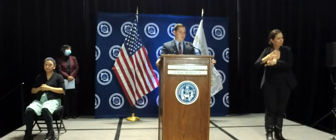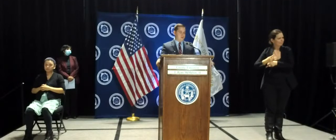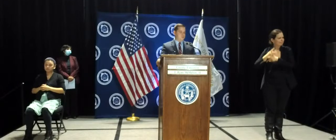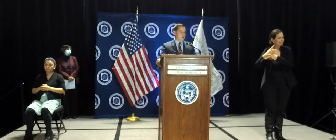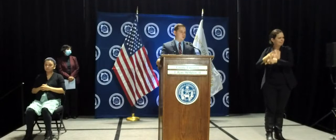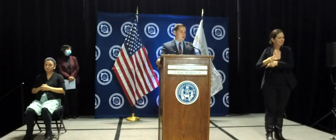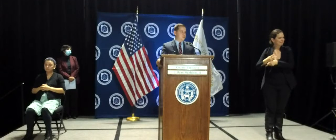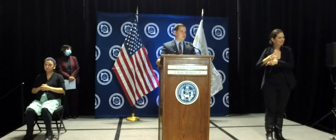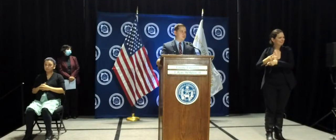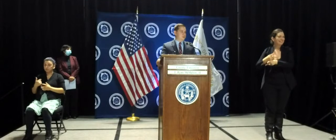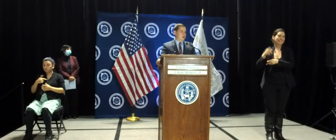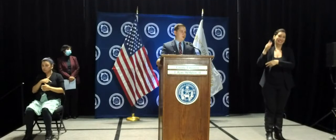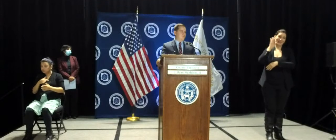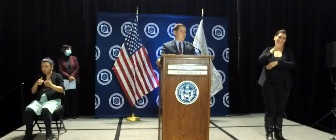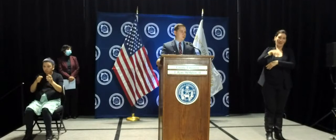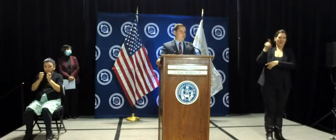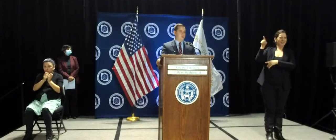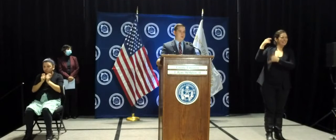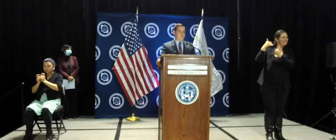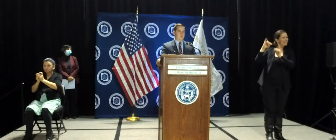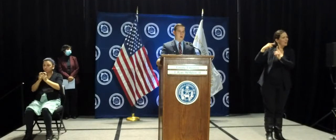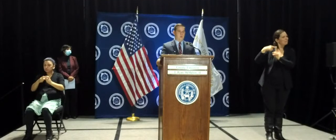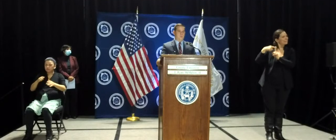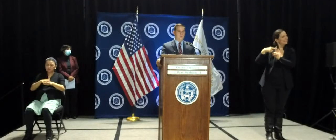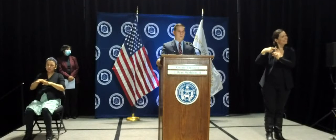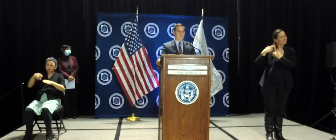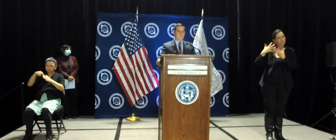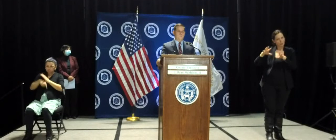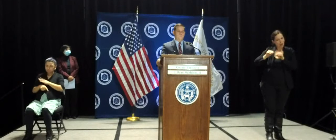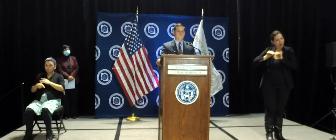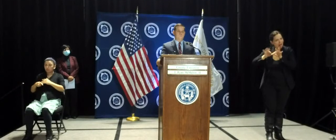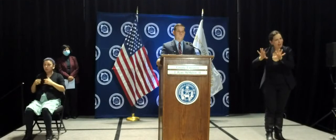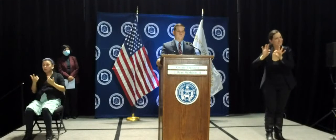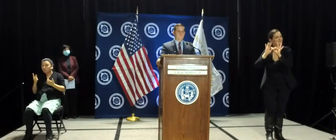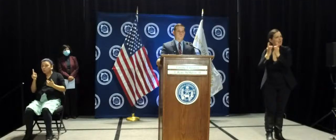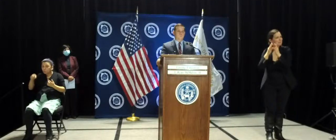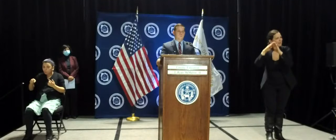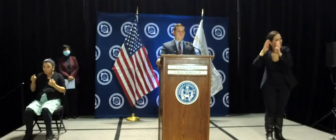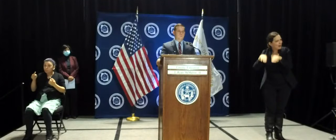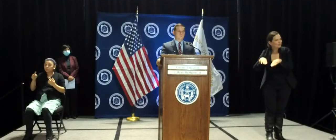so everything's been addressed. Hopefully we'll get the green light tomorrow.